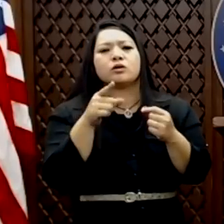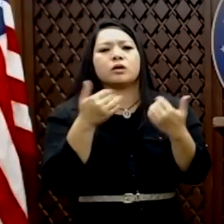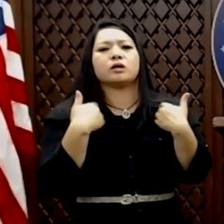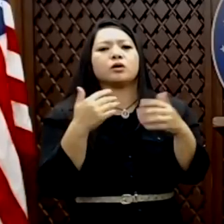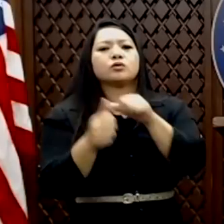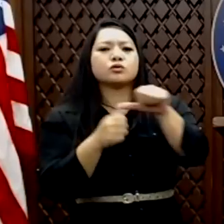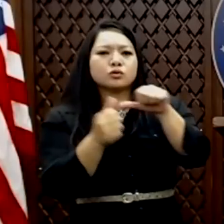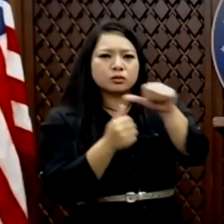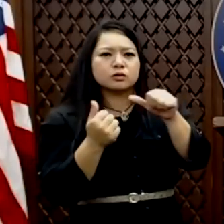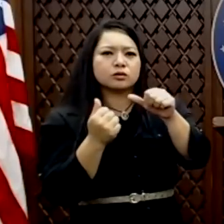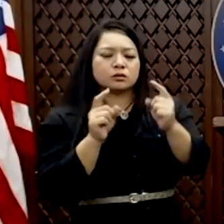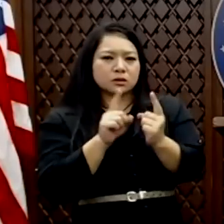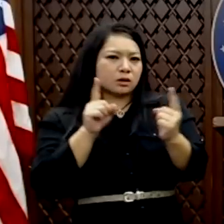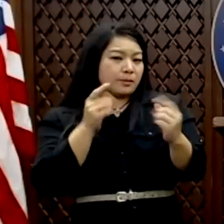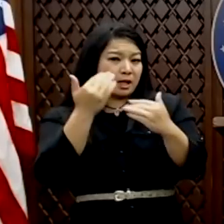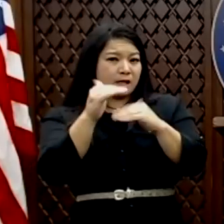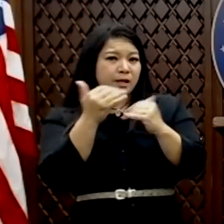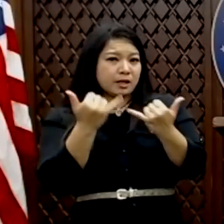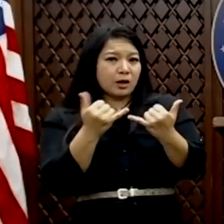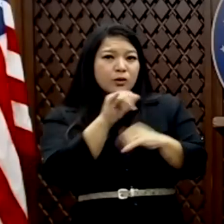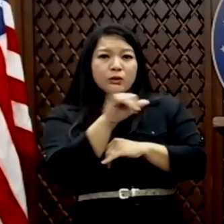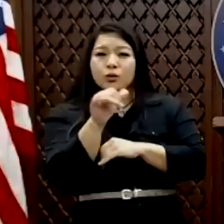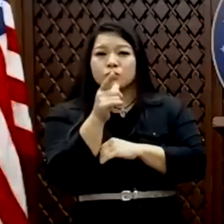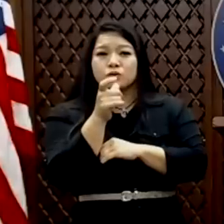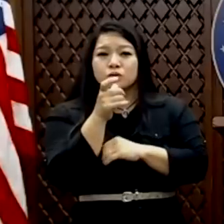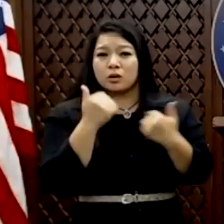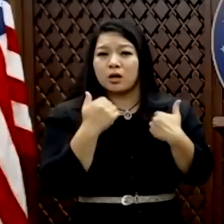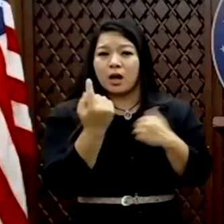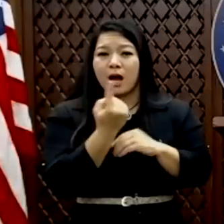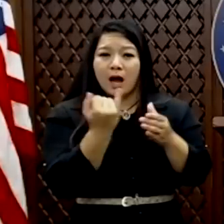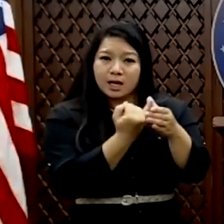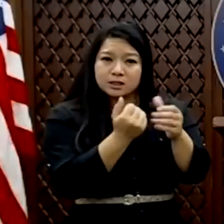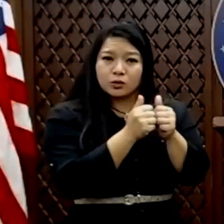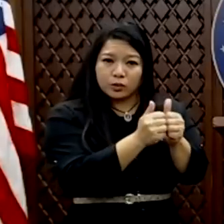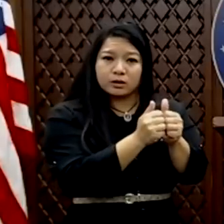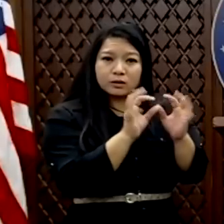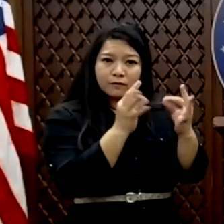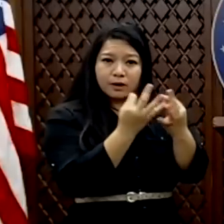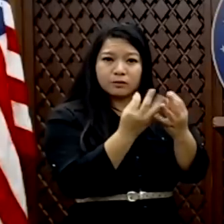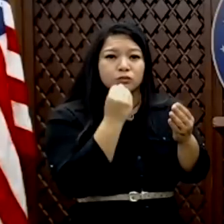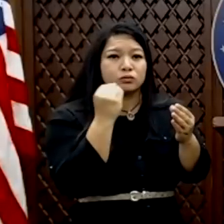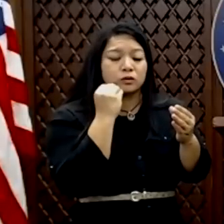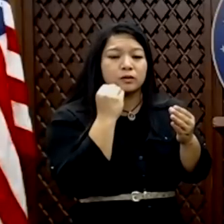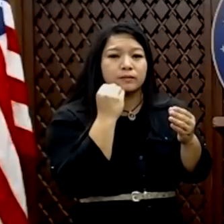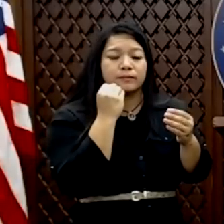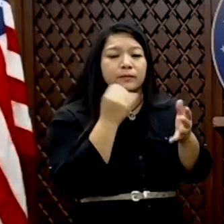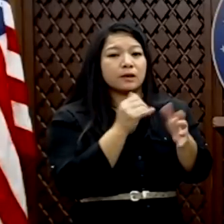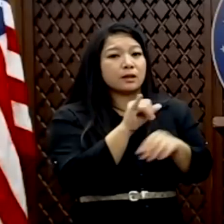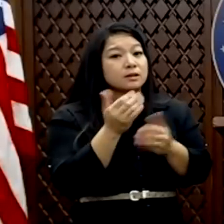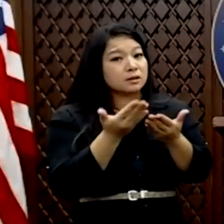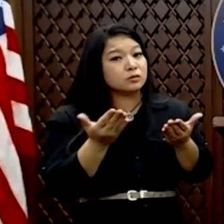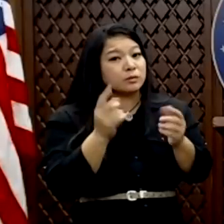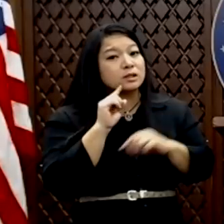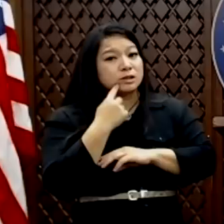social interactions must be limited to those you are currently isolated with. These measures will be